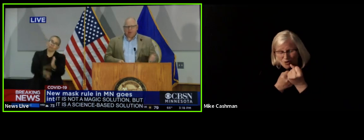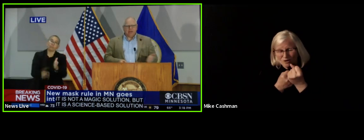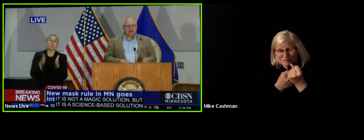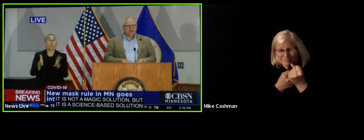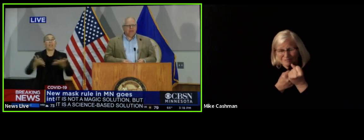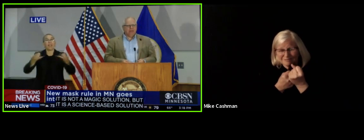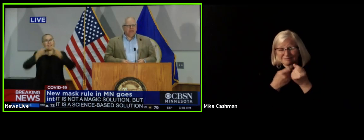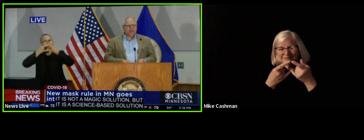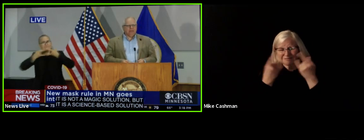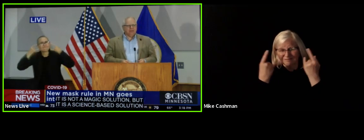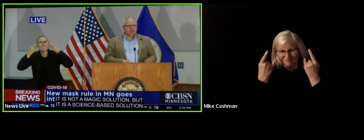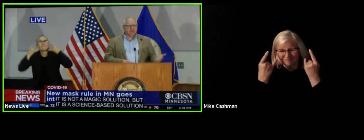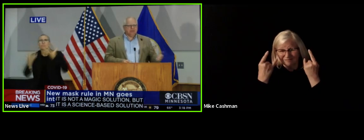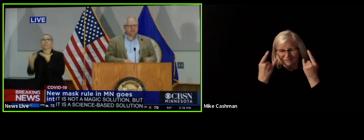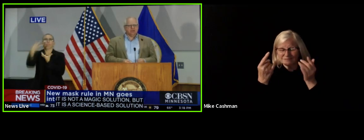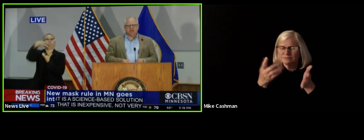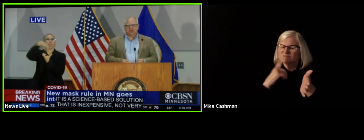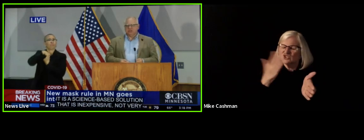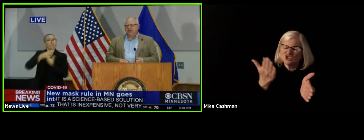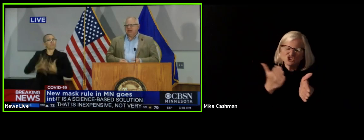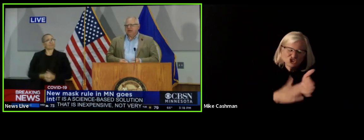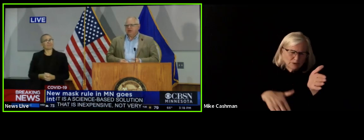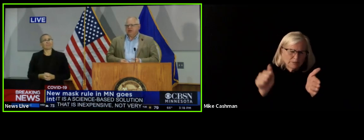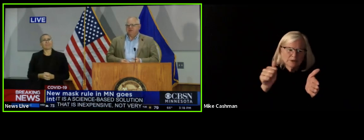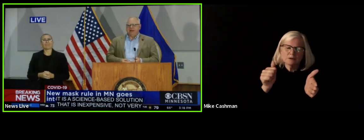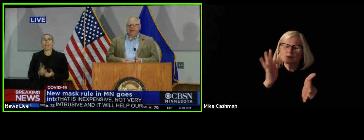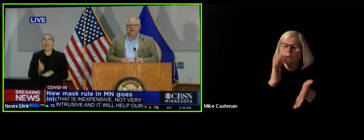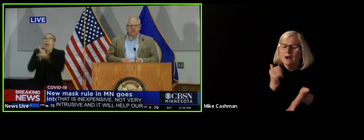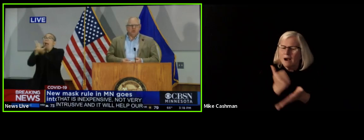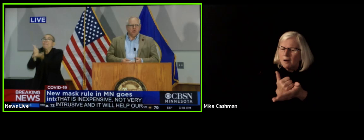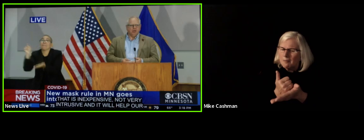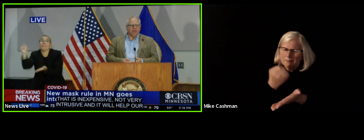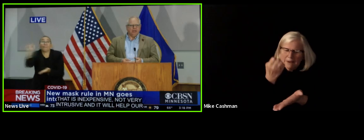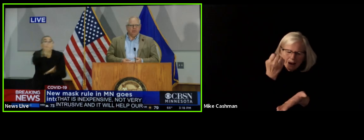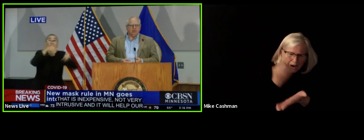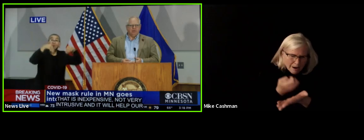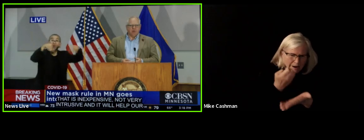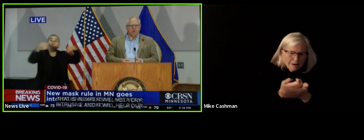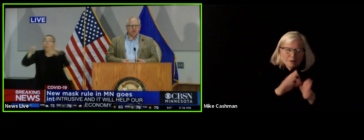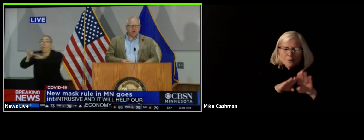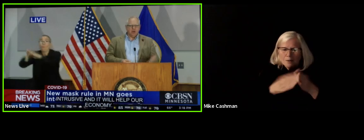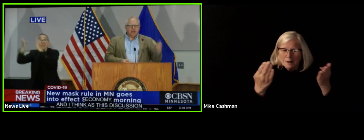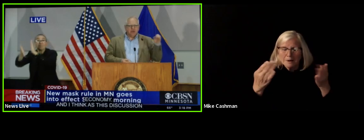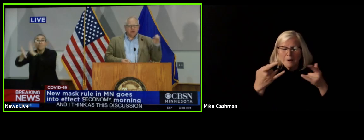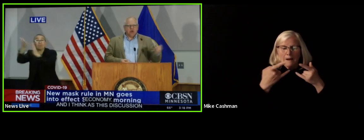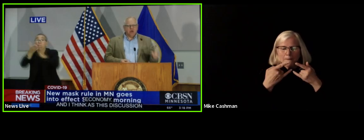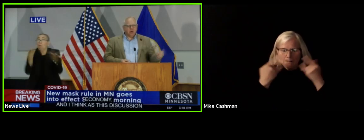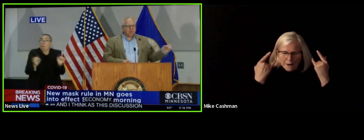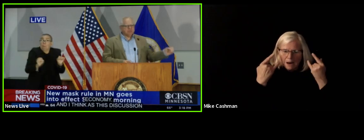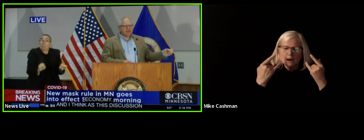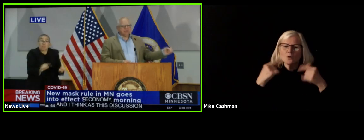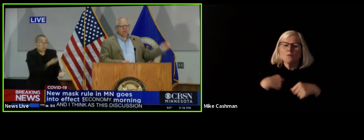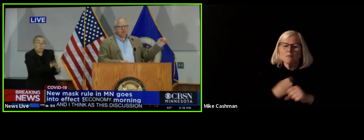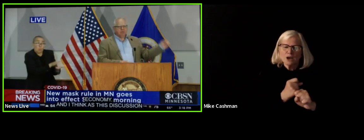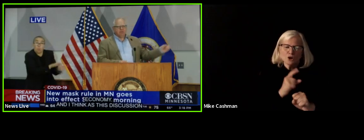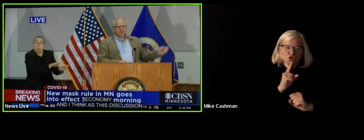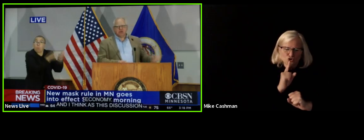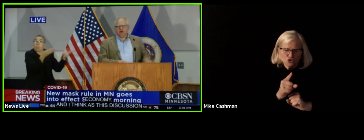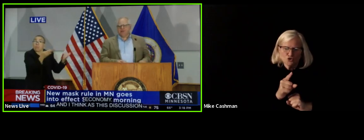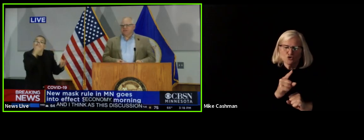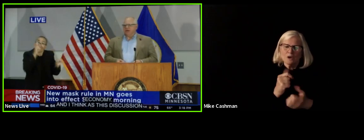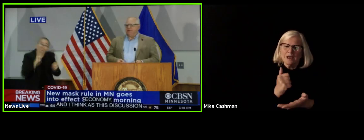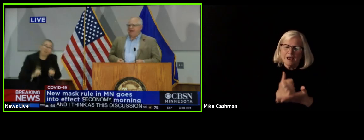our economy. And as I think this discussion is, get our kids back in school and get moving forward. So you can go to our websites. There'll be more